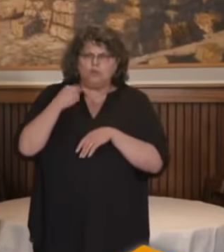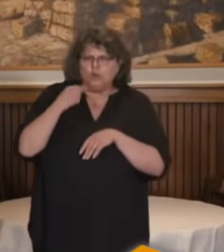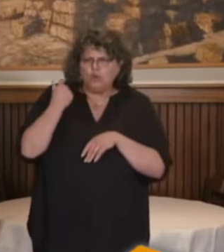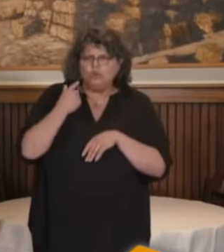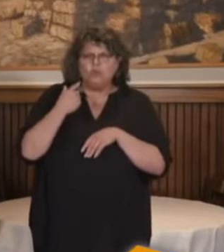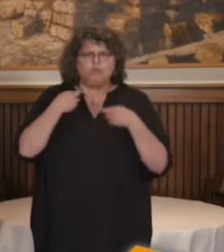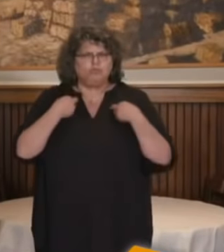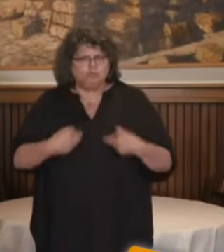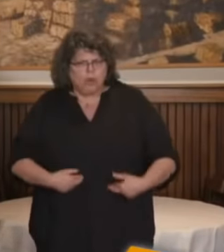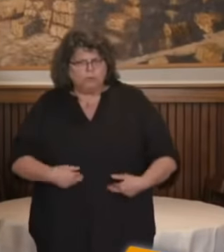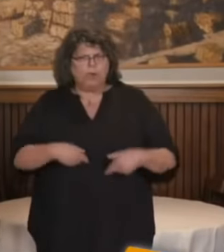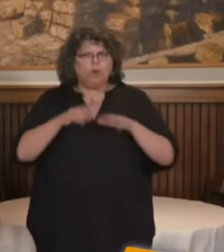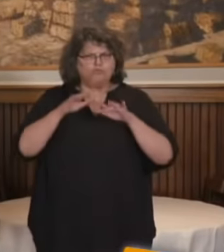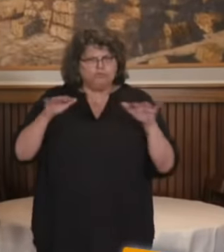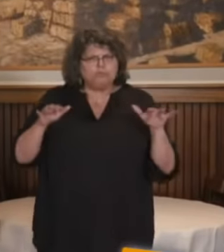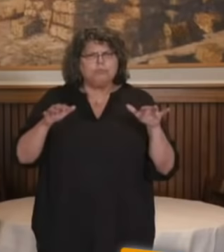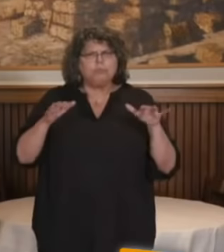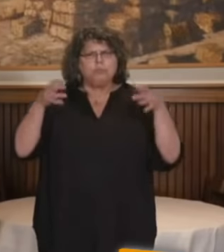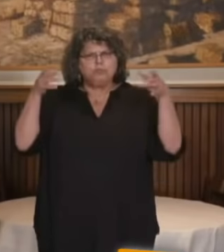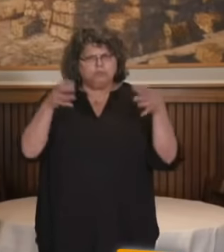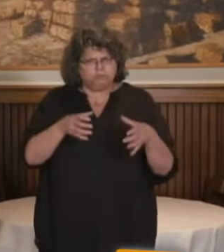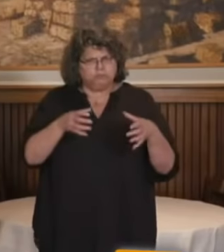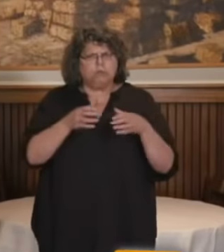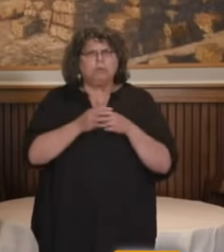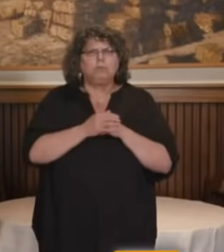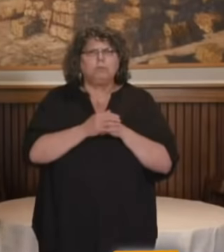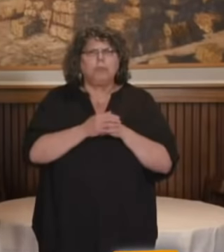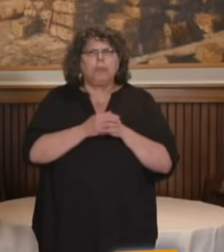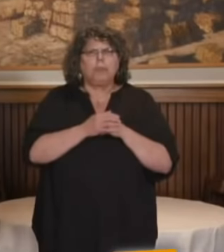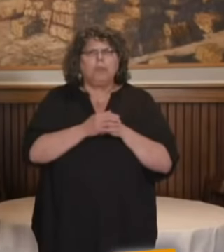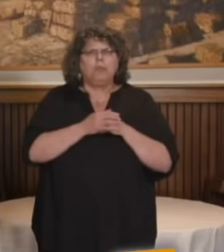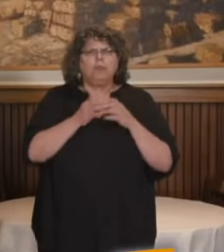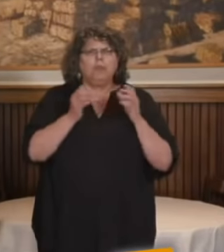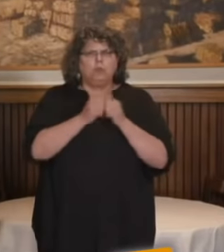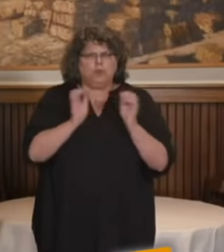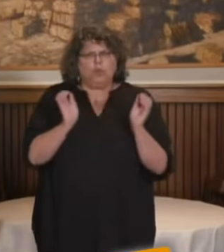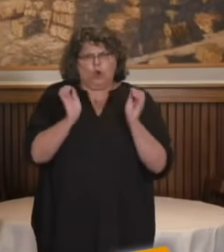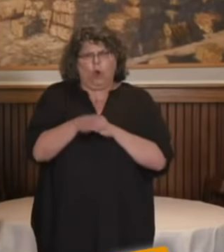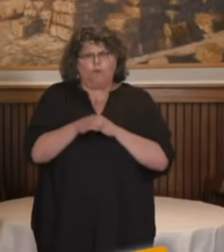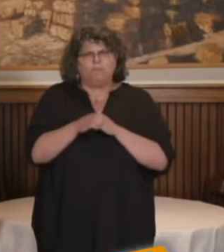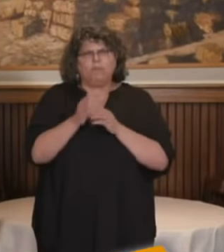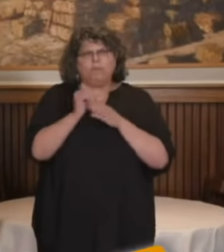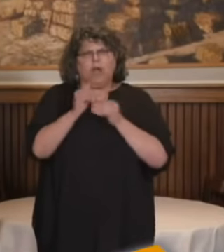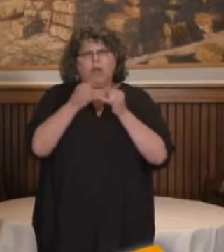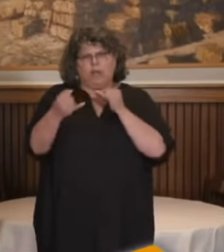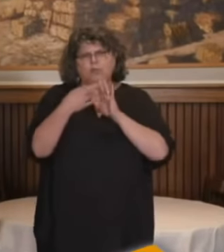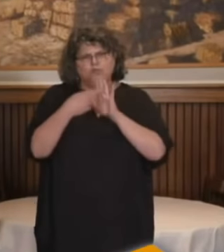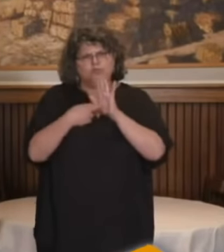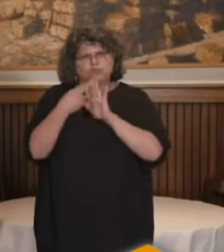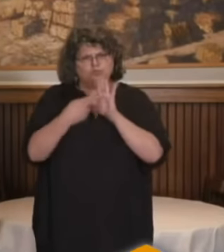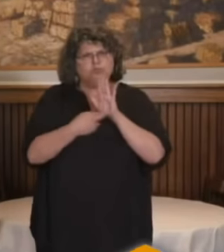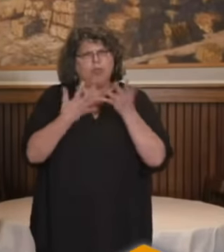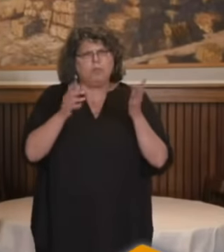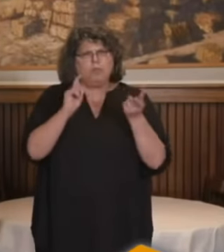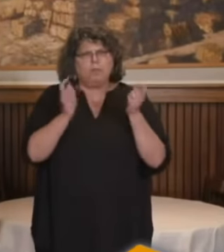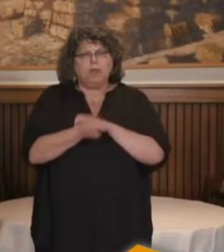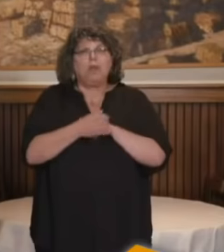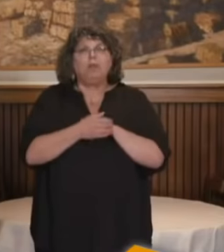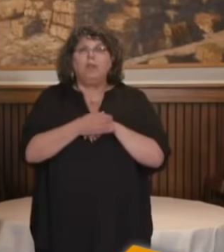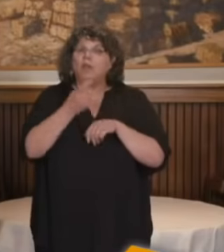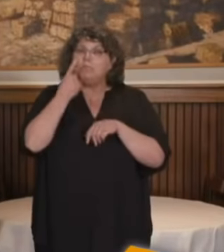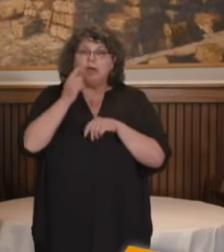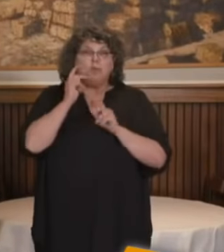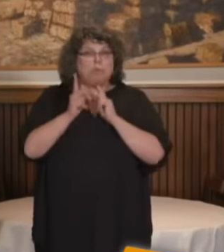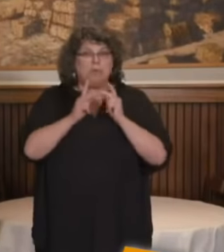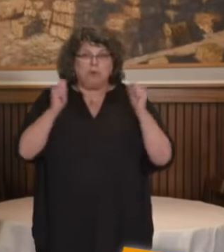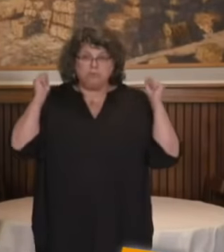to congregate together as you would otherwise with these office guidelines that have been modified. But as it relates to